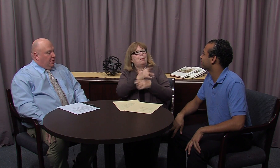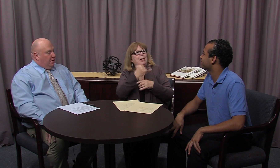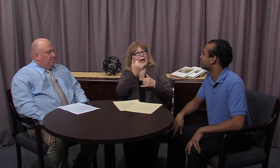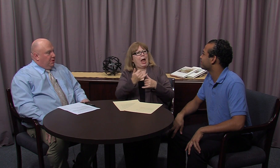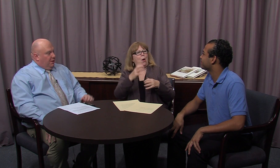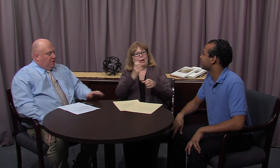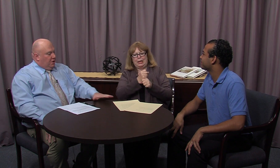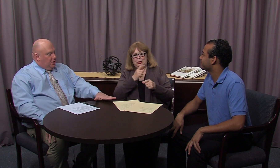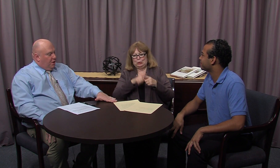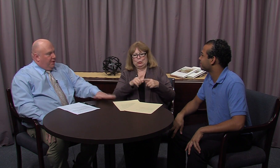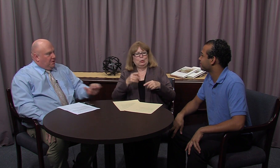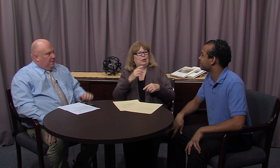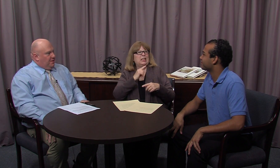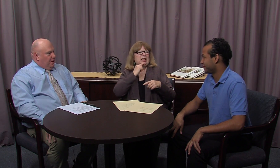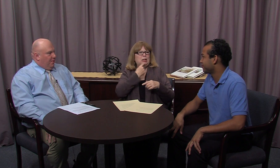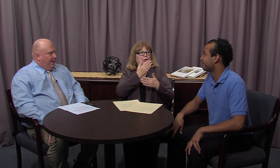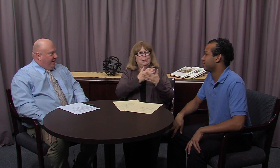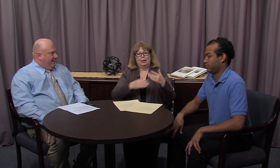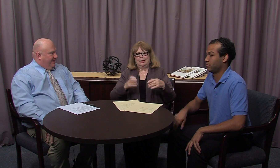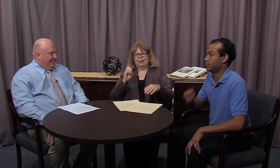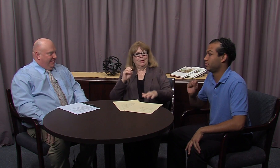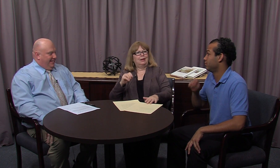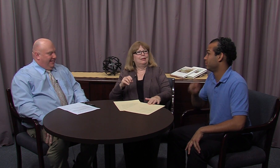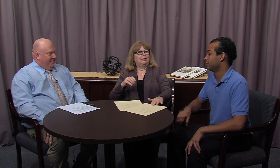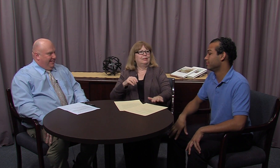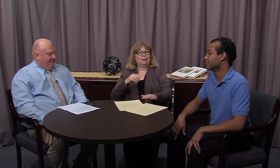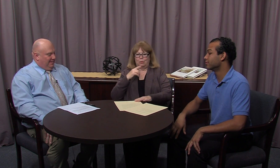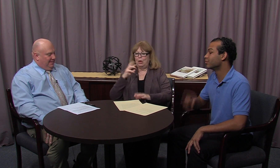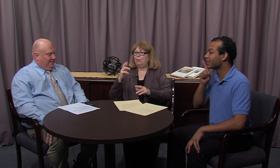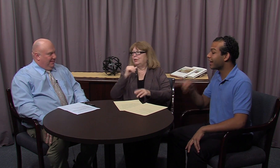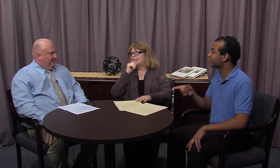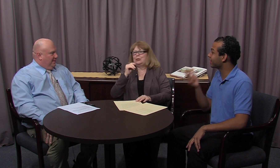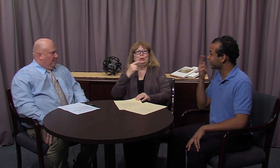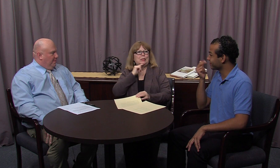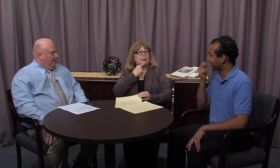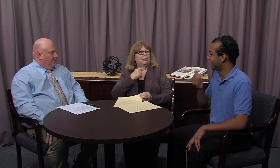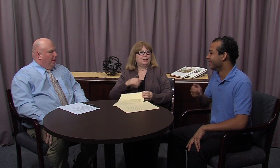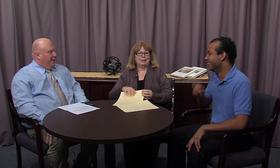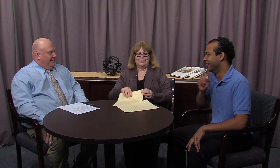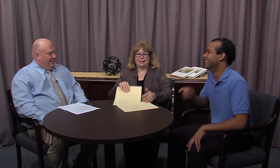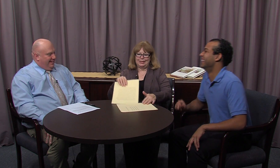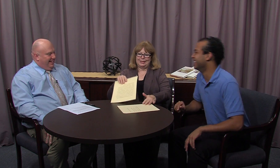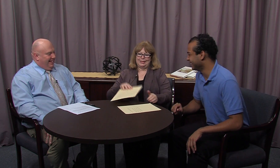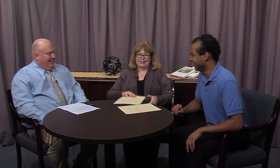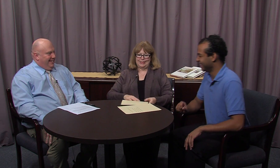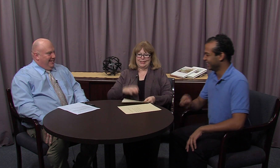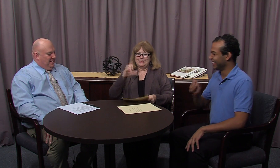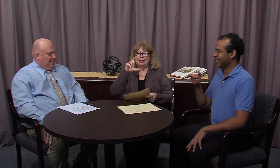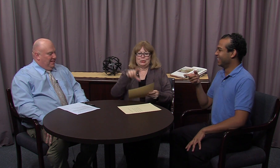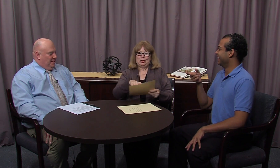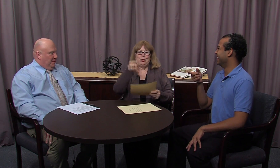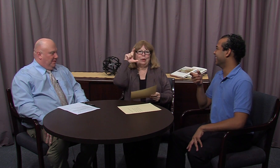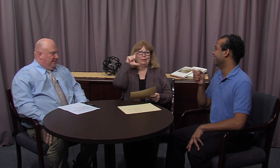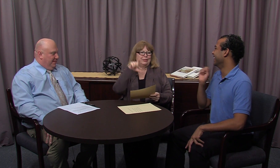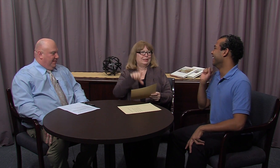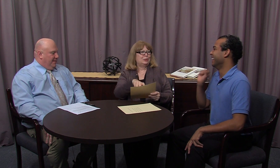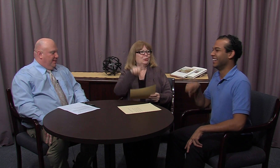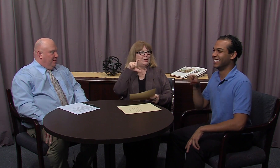the serious piece here, right? Well, hopefully it's not too serious. Right. It's just a short